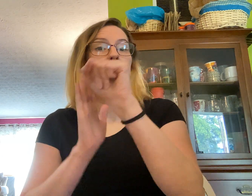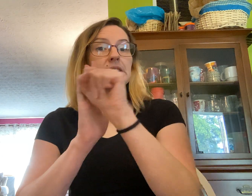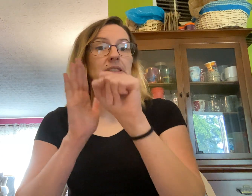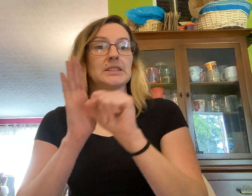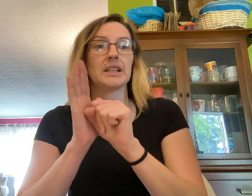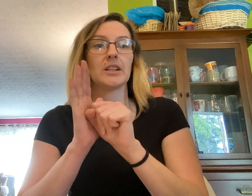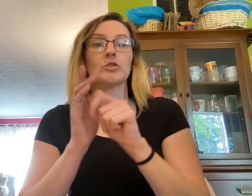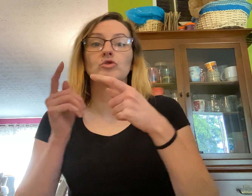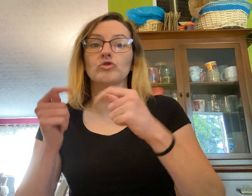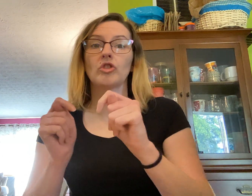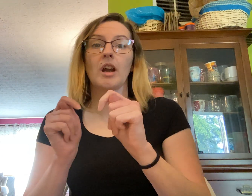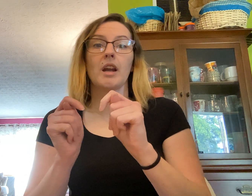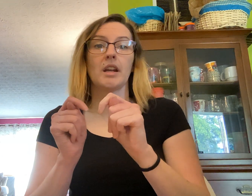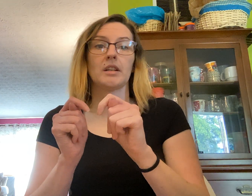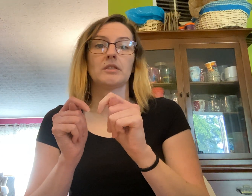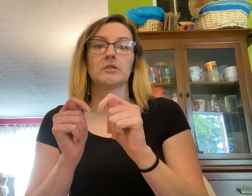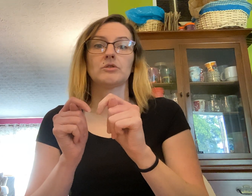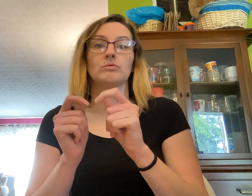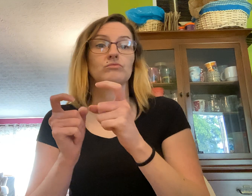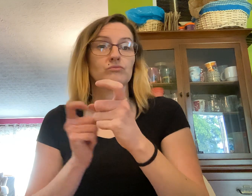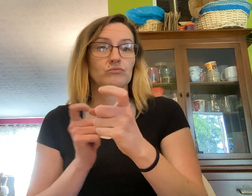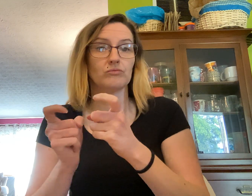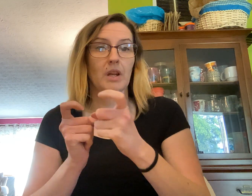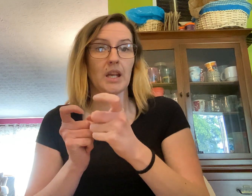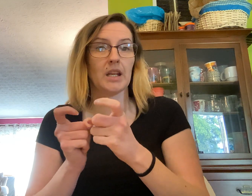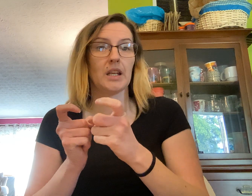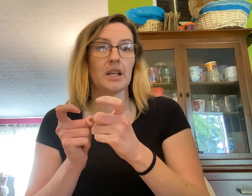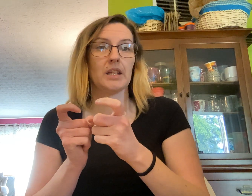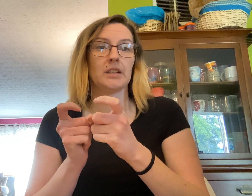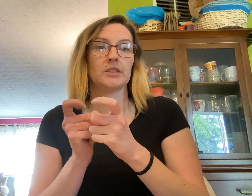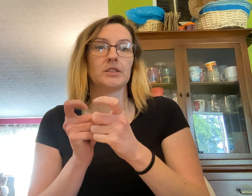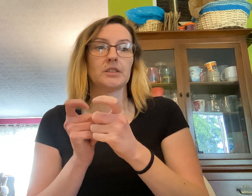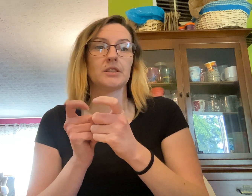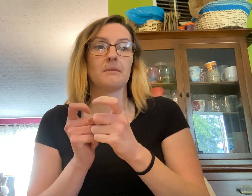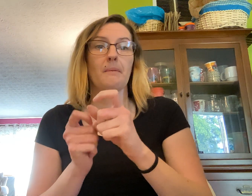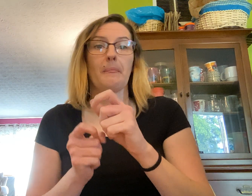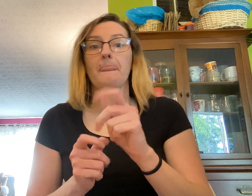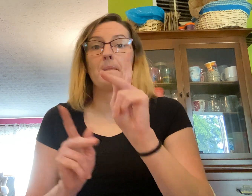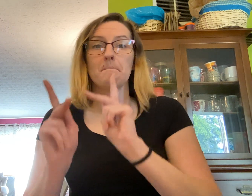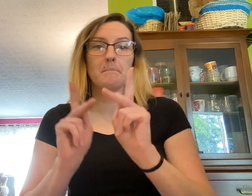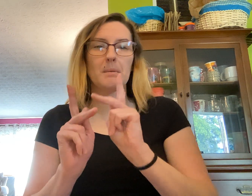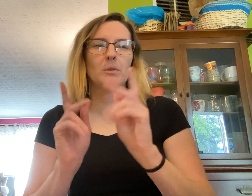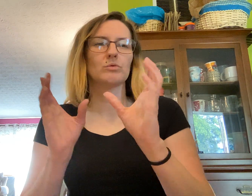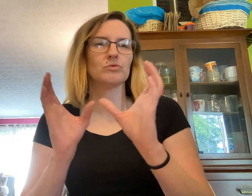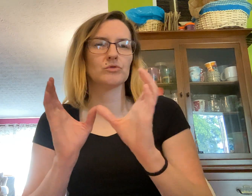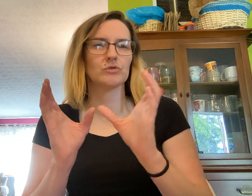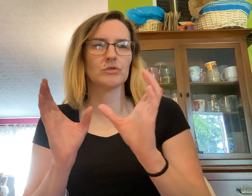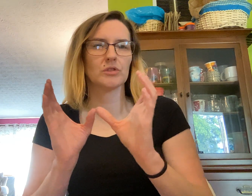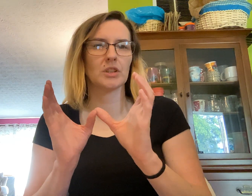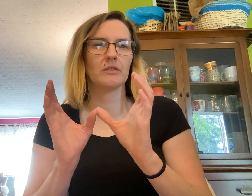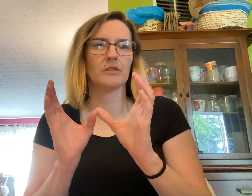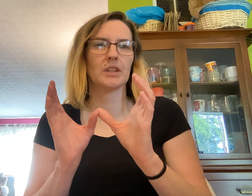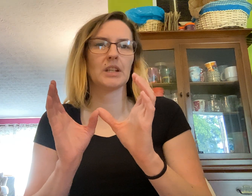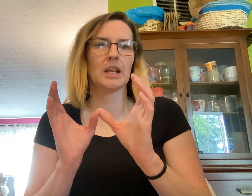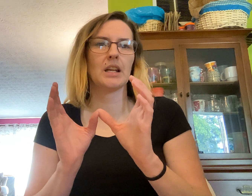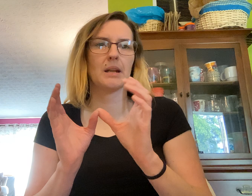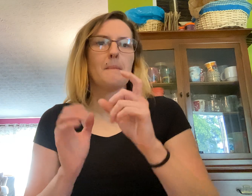spotted lanternfly compliance permit to ensure they weren't carrying the bugs around, and told people to kill them on